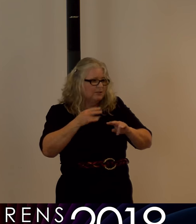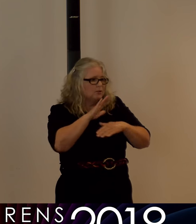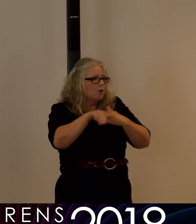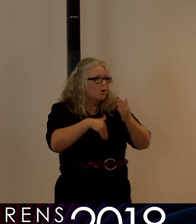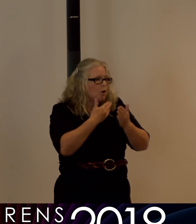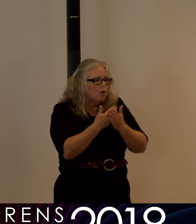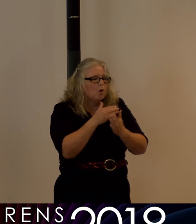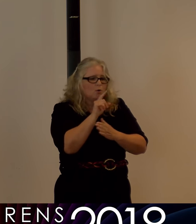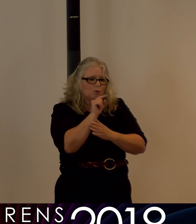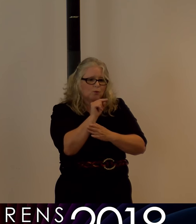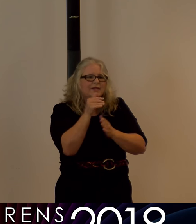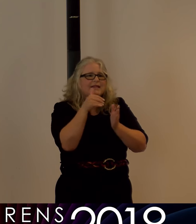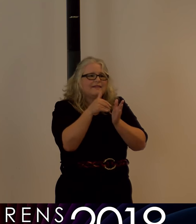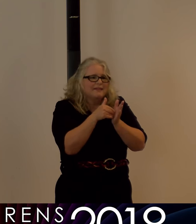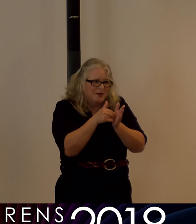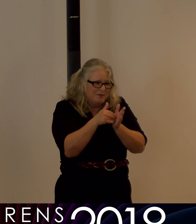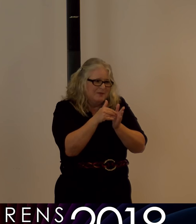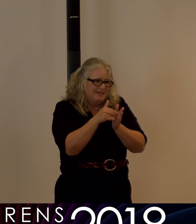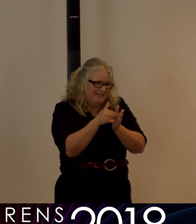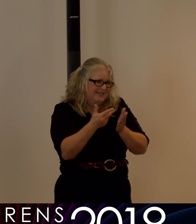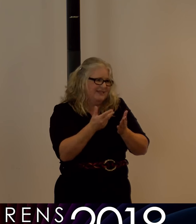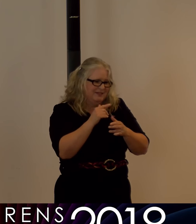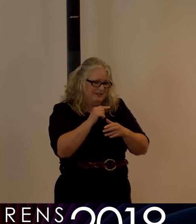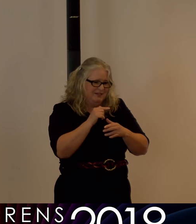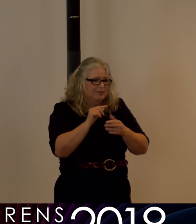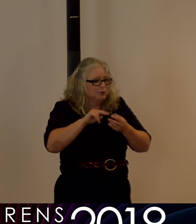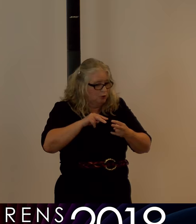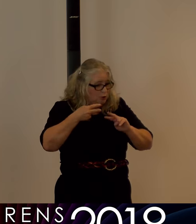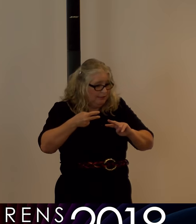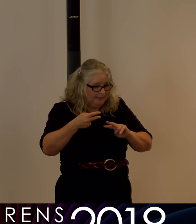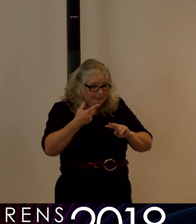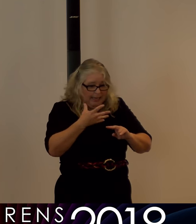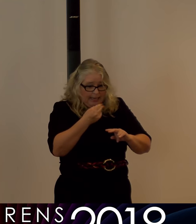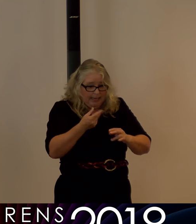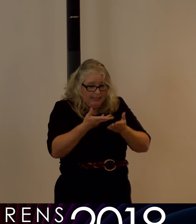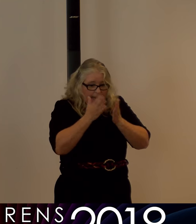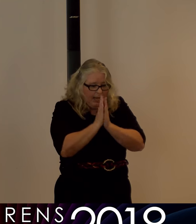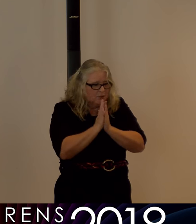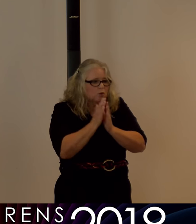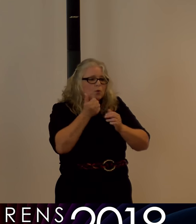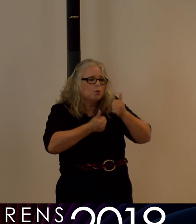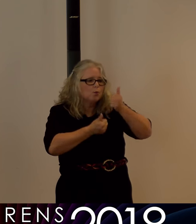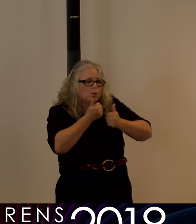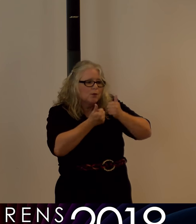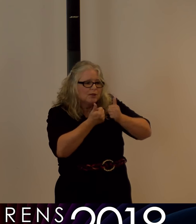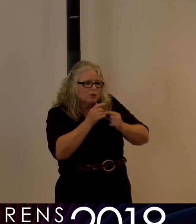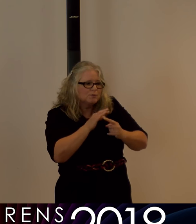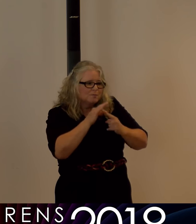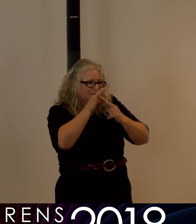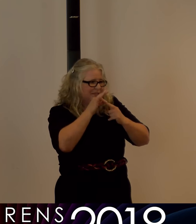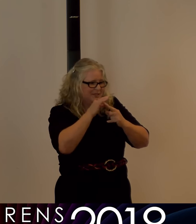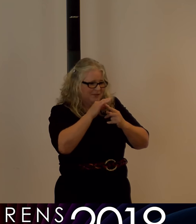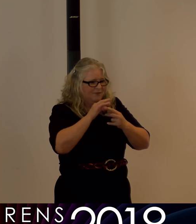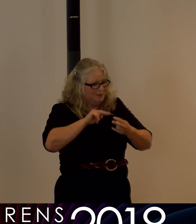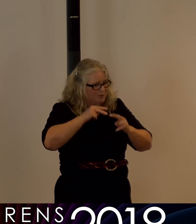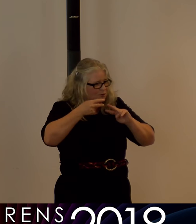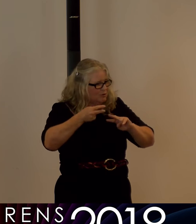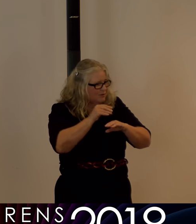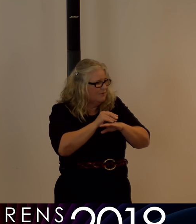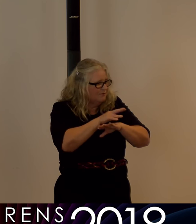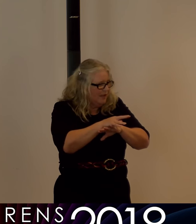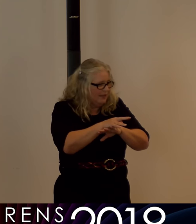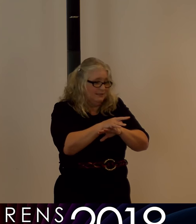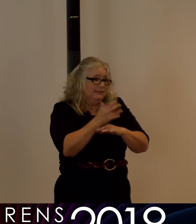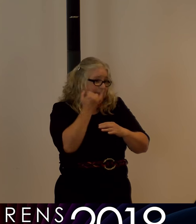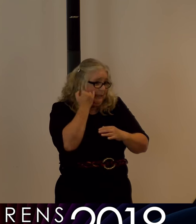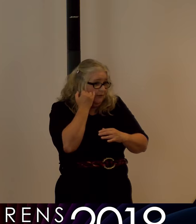20,000 genes, and ask in one fell swoop which gene is affected, if any. And we have people, like we did in this